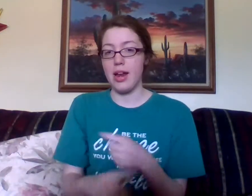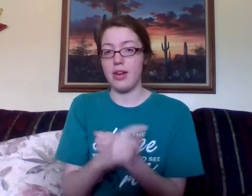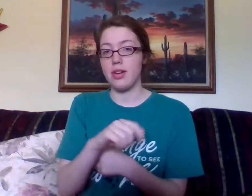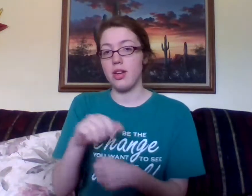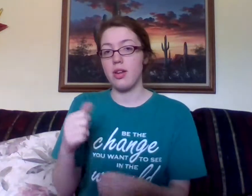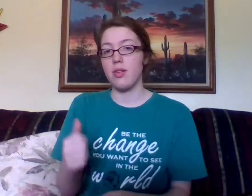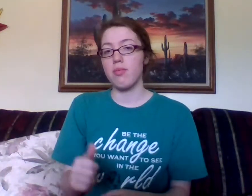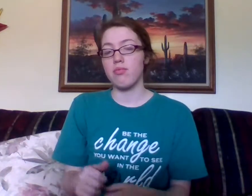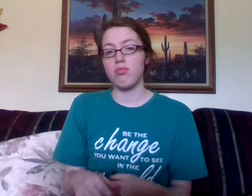and